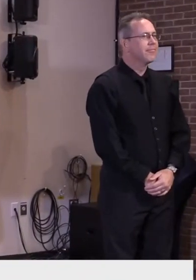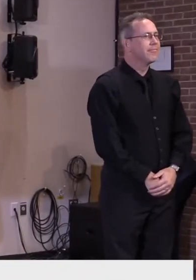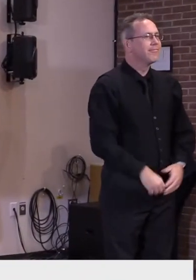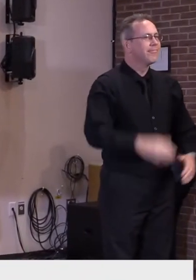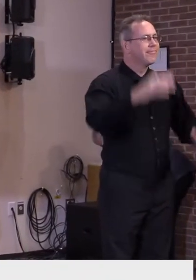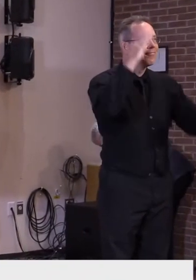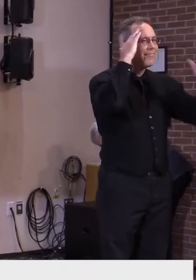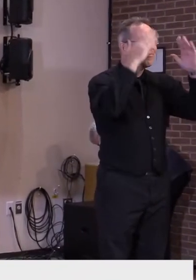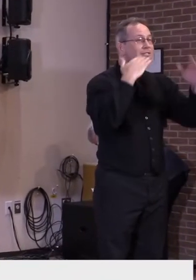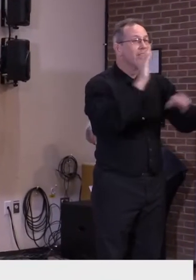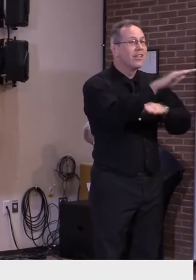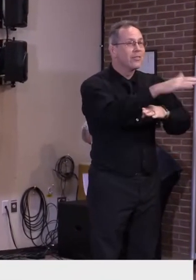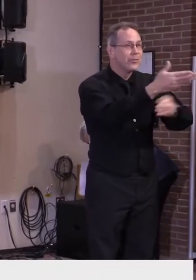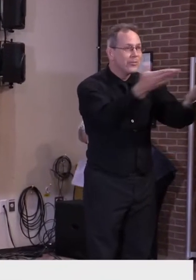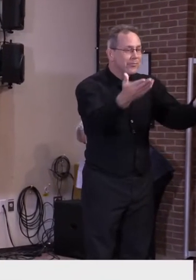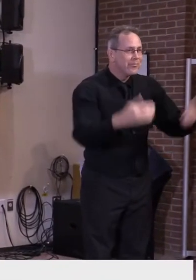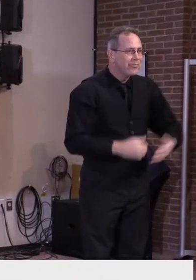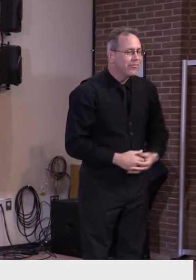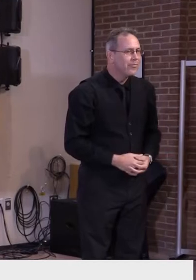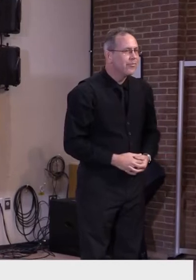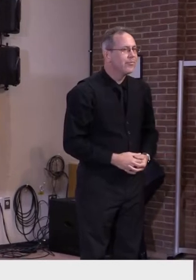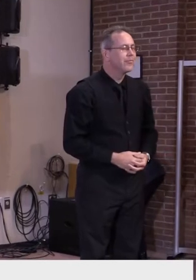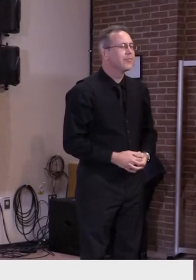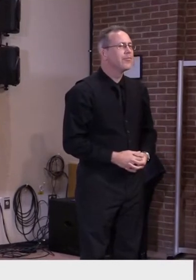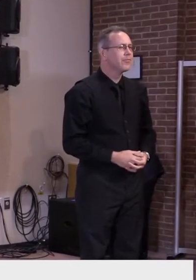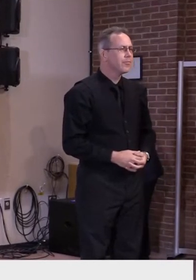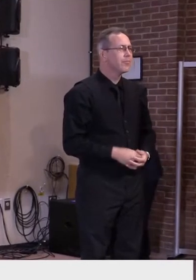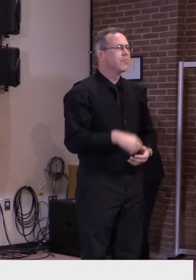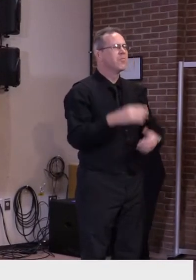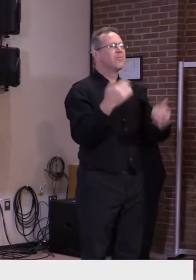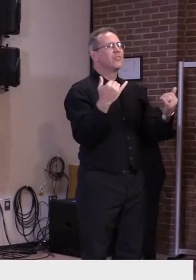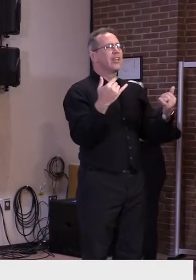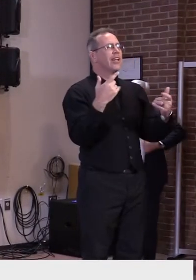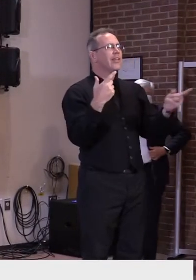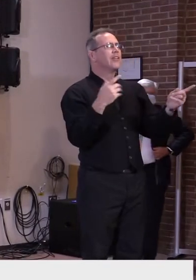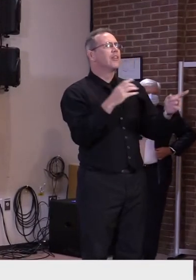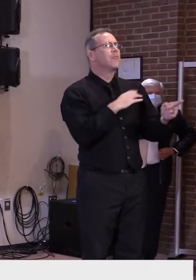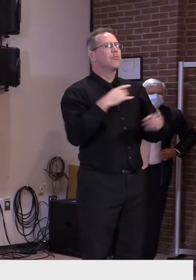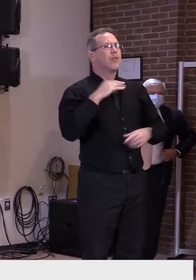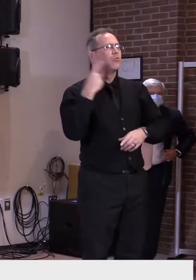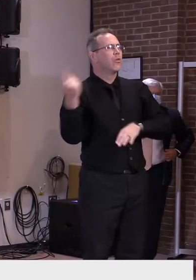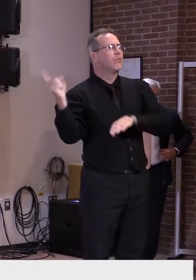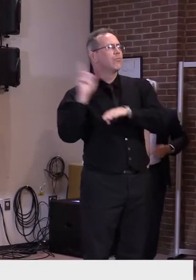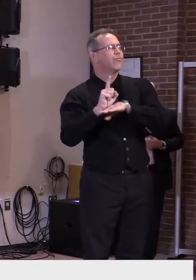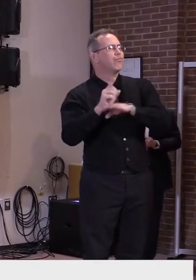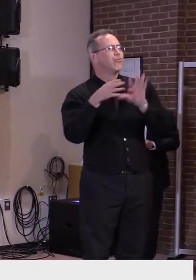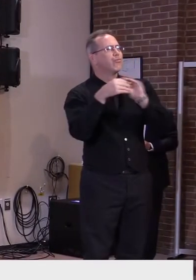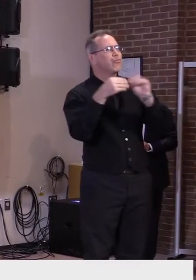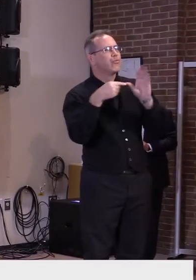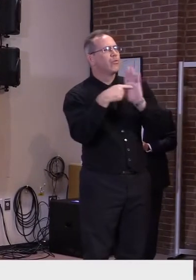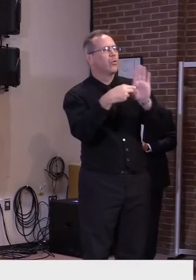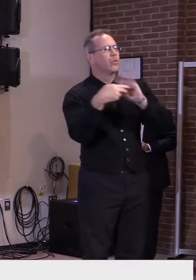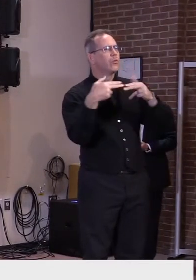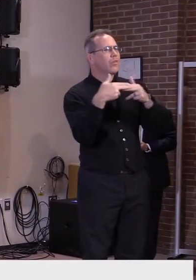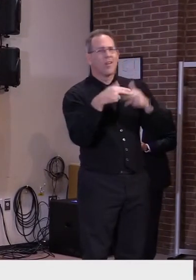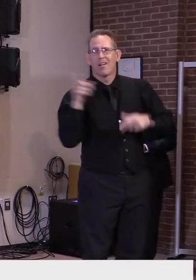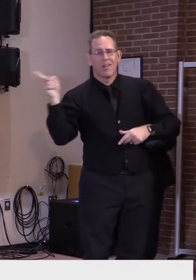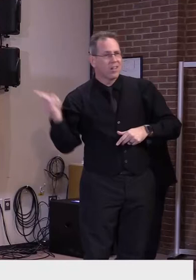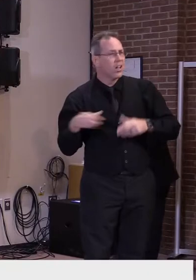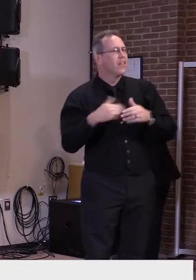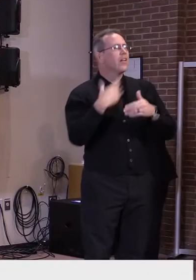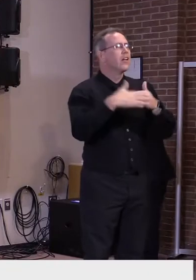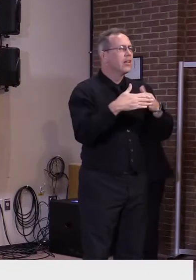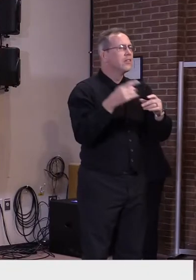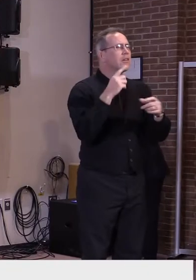Good afternoon, everyone. Today, Commissioner Picek will provide his state of presentation. Secretary French will give an education